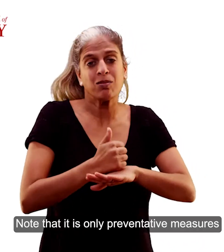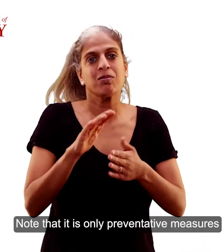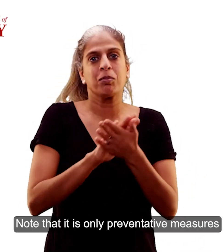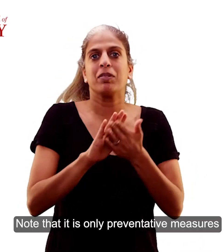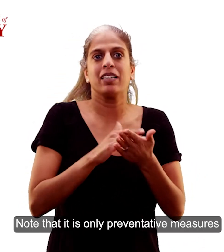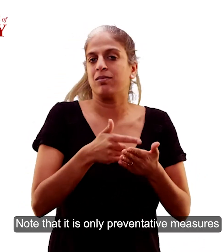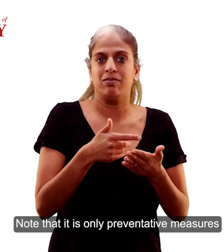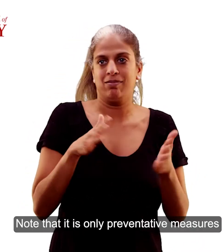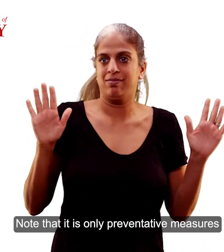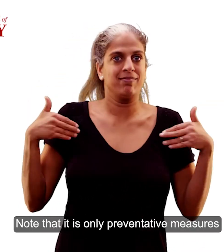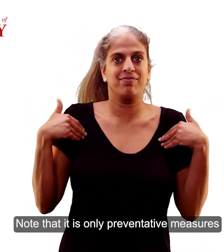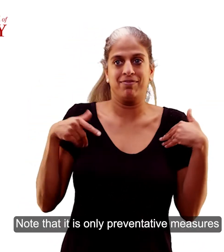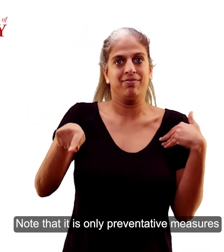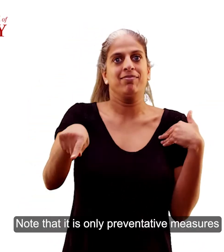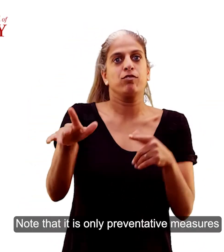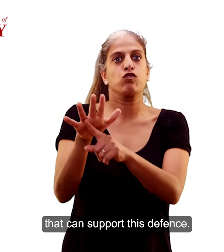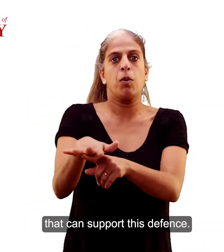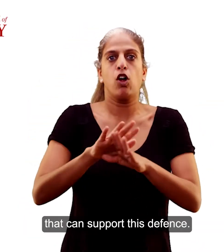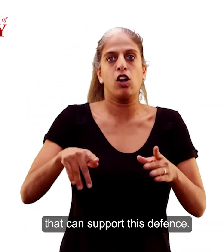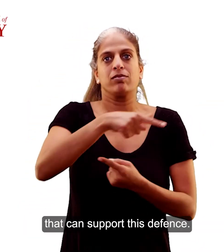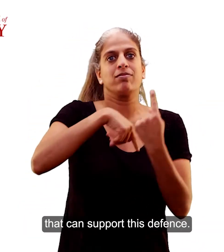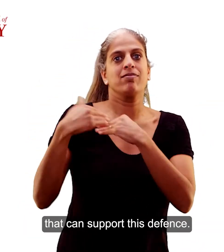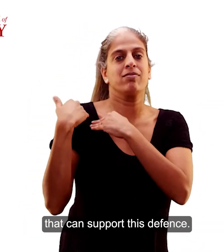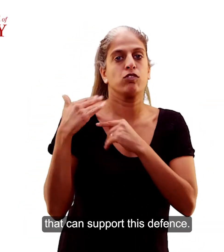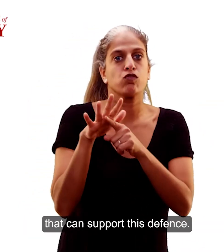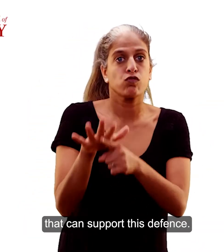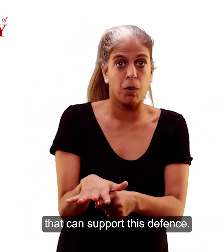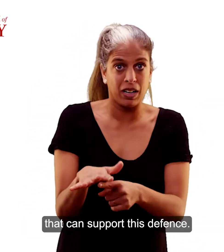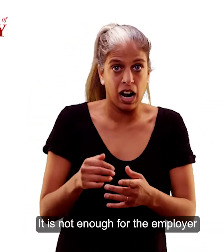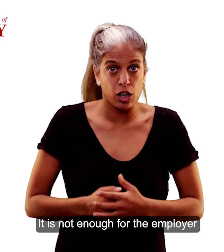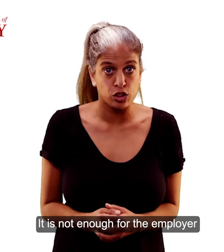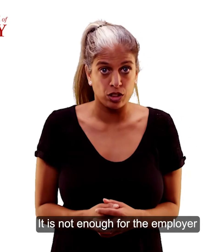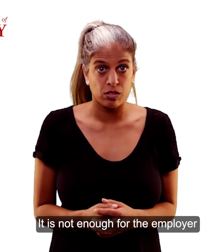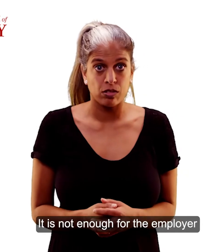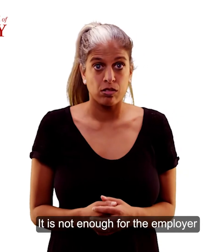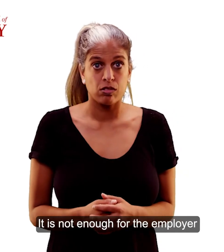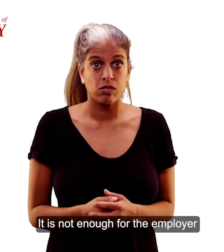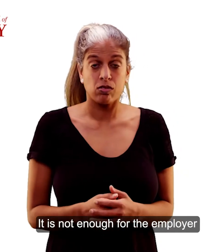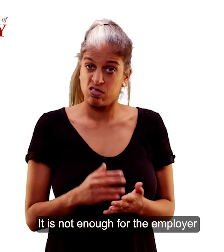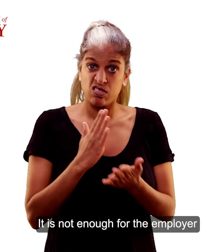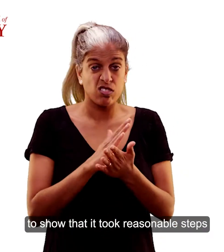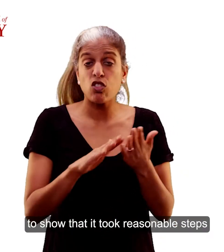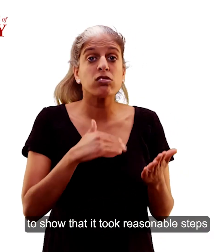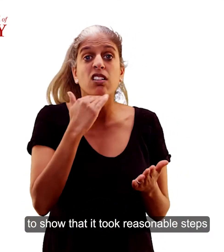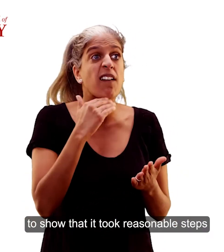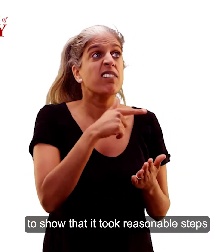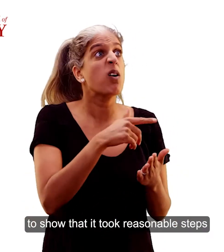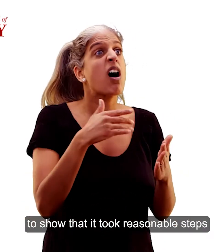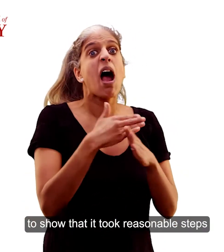Note that it is only preventative measures that can support this defence. It is not enough for the employer to show that it took reasonable